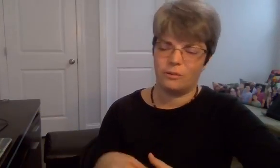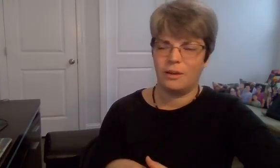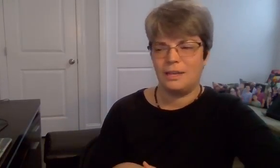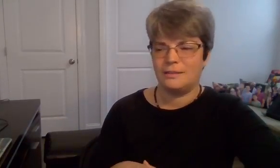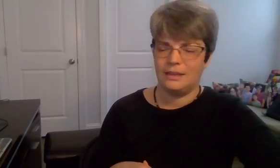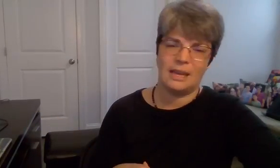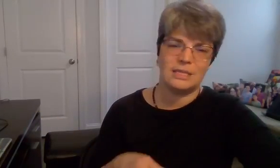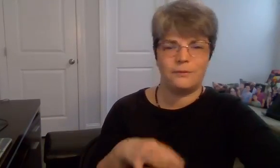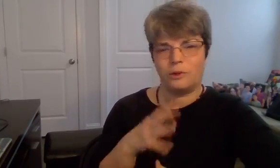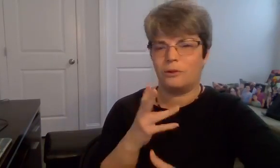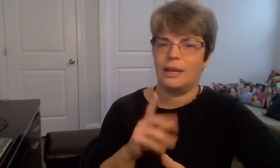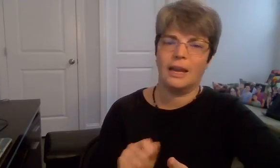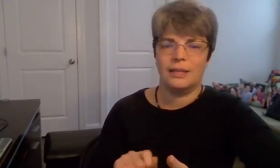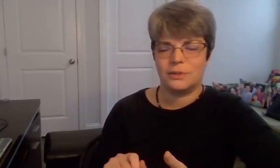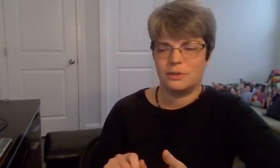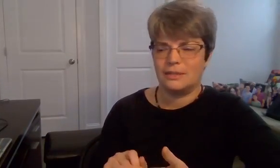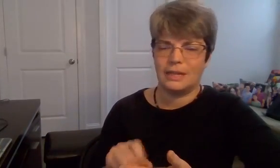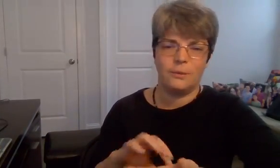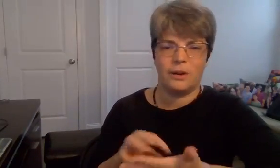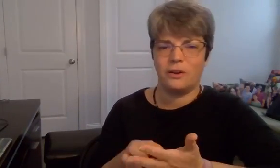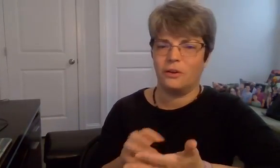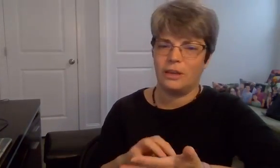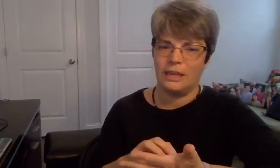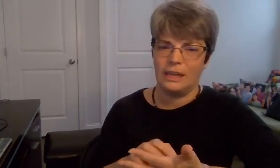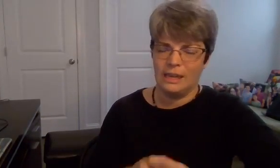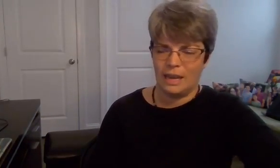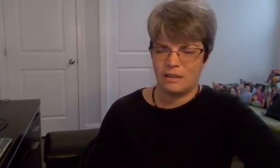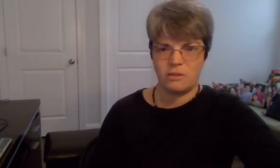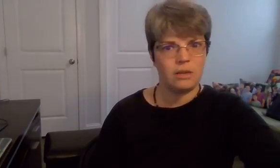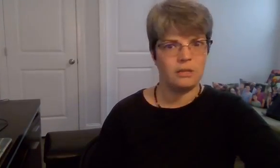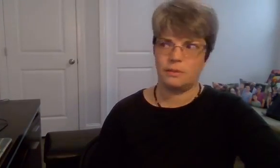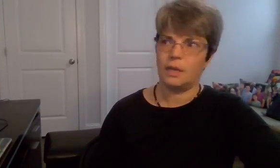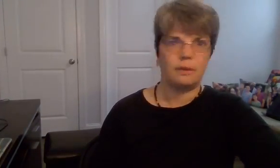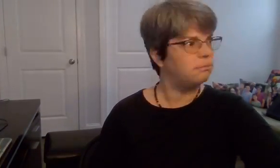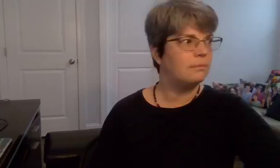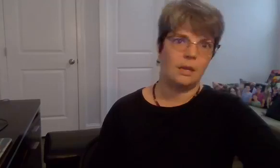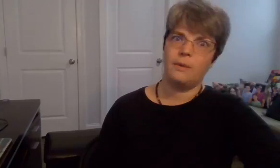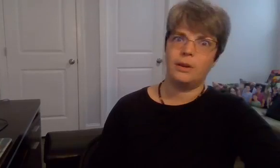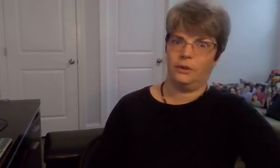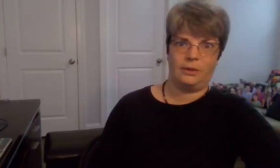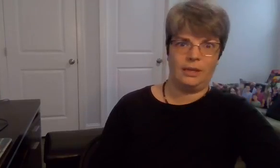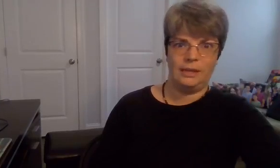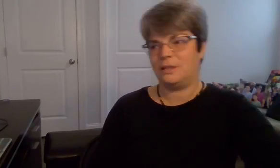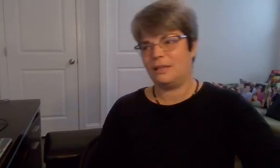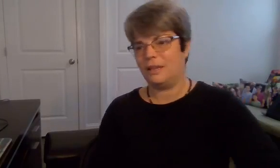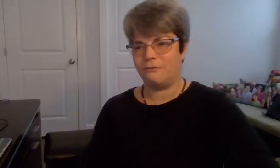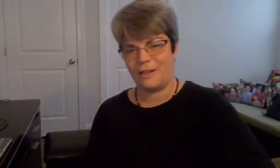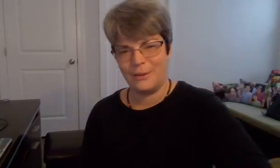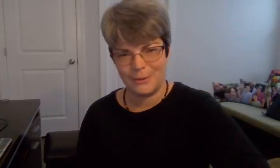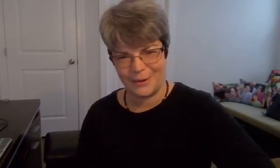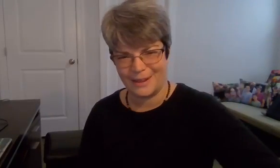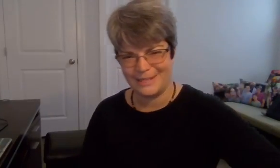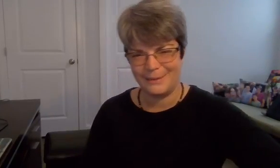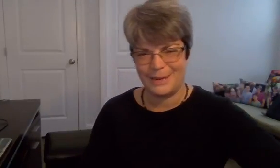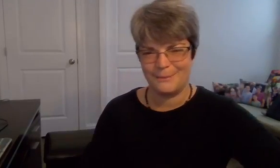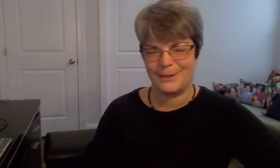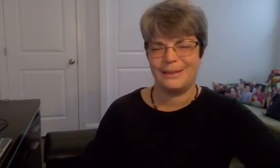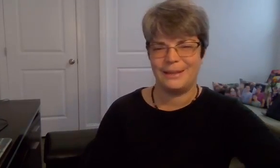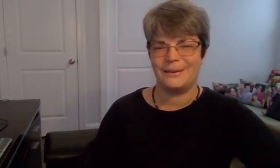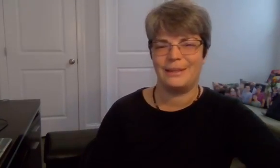and he'd ask for crayons, or he'd say he wanted a cookie, and the other kids were like, I want a cookie. So they'd like follow him around. So he became a little leader in the